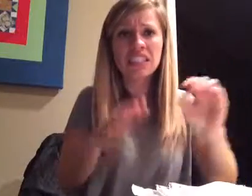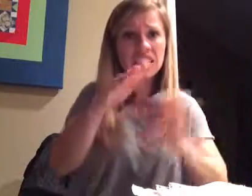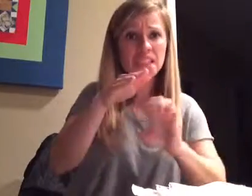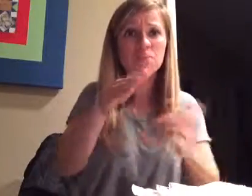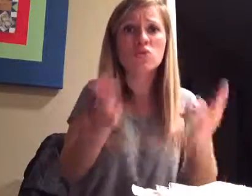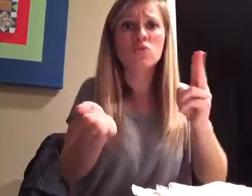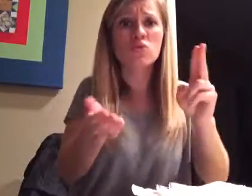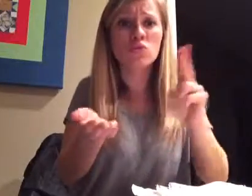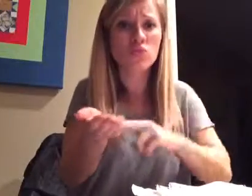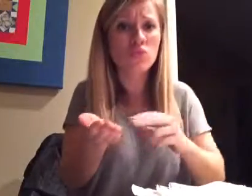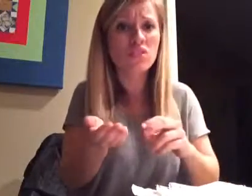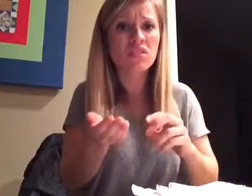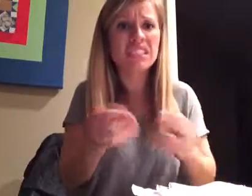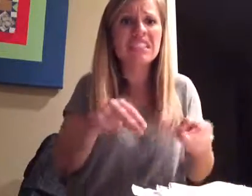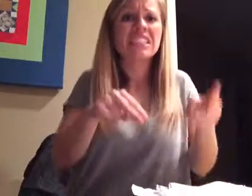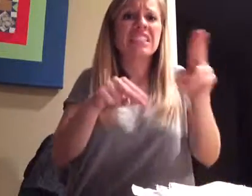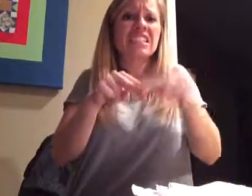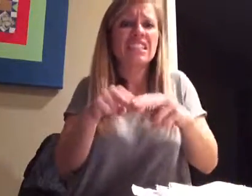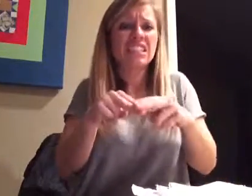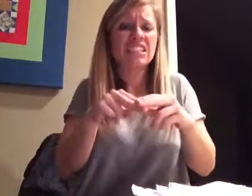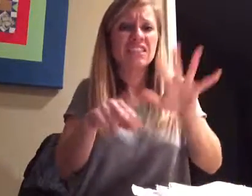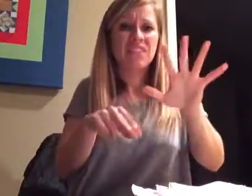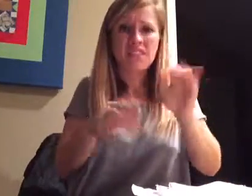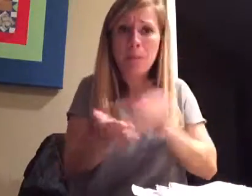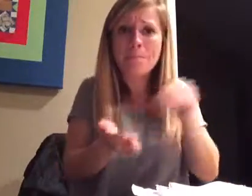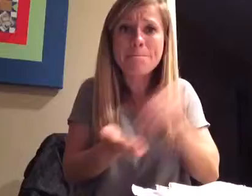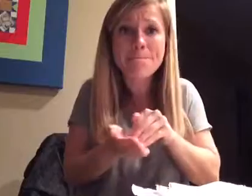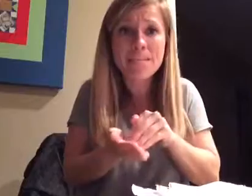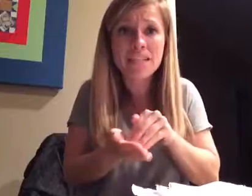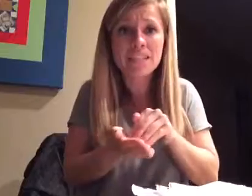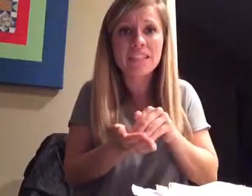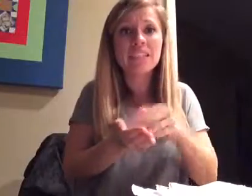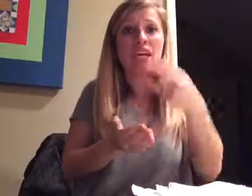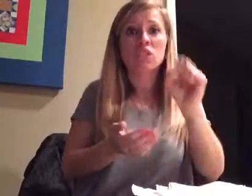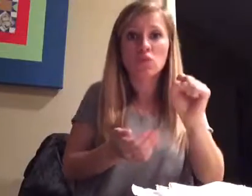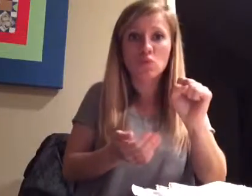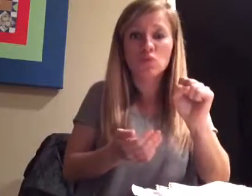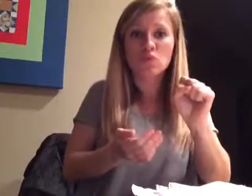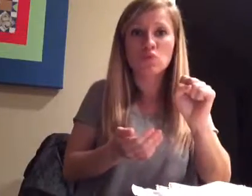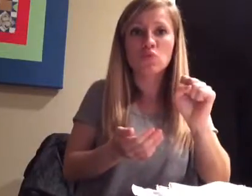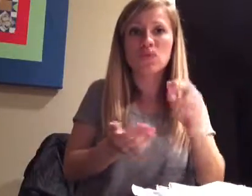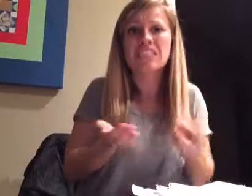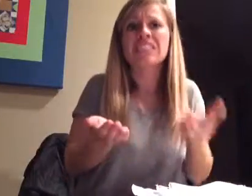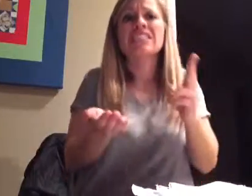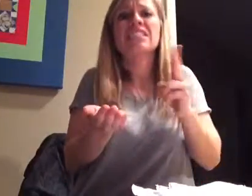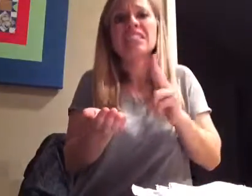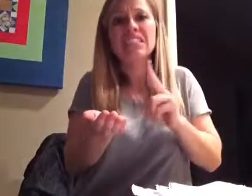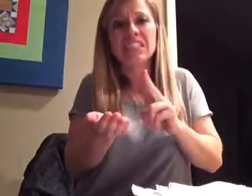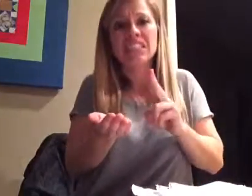school enrollment will rise by 5 million, and college enrollment will increase by more than 3 million?